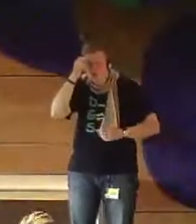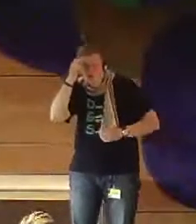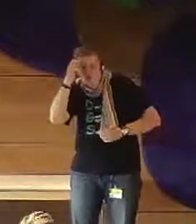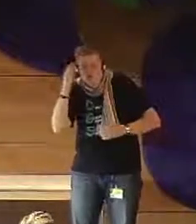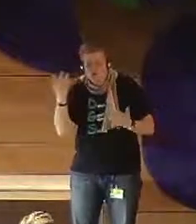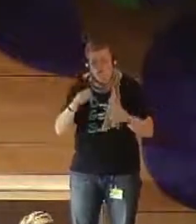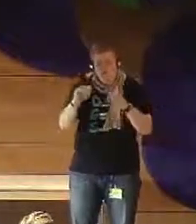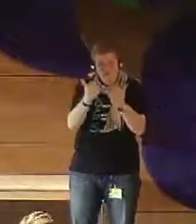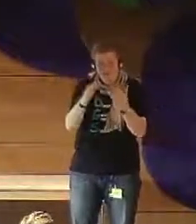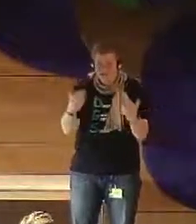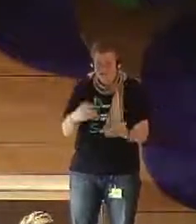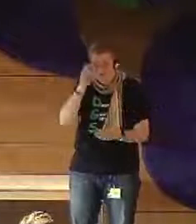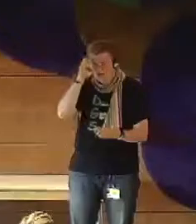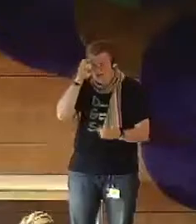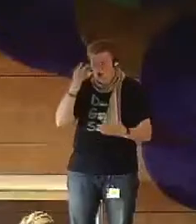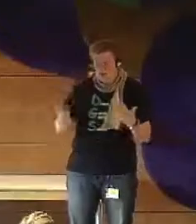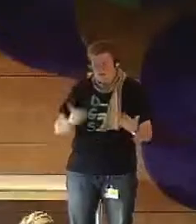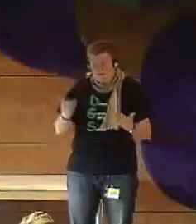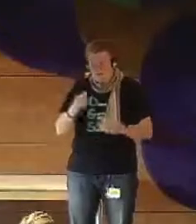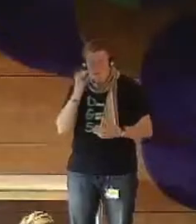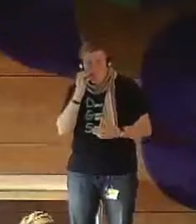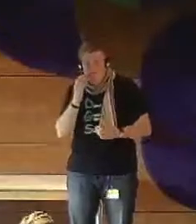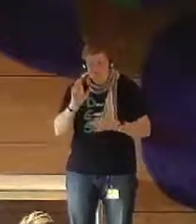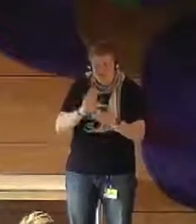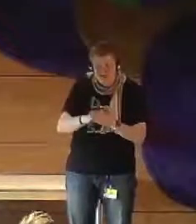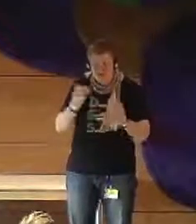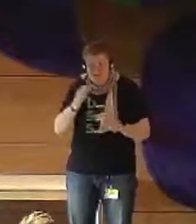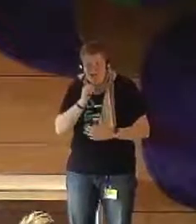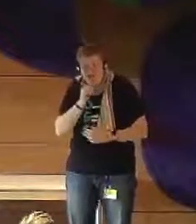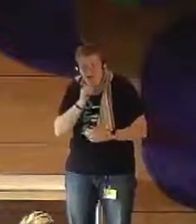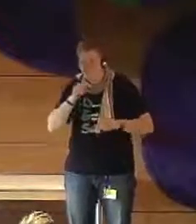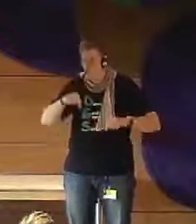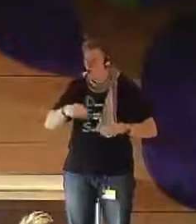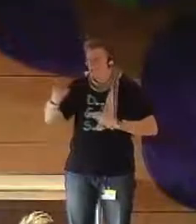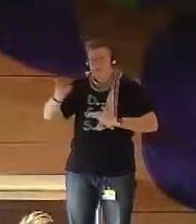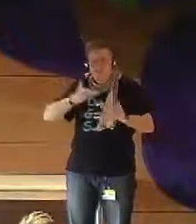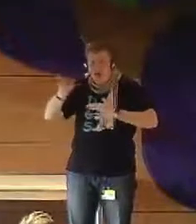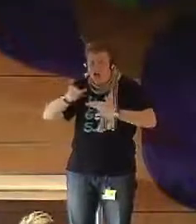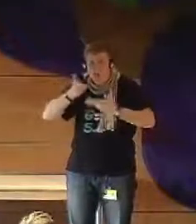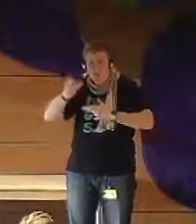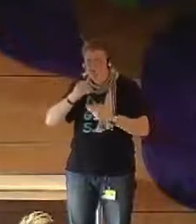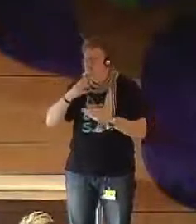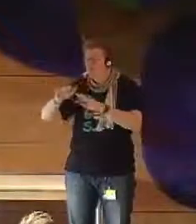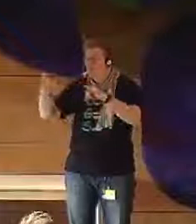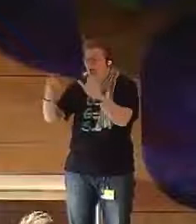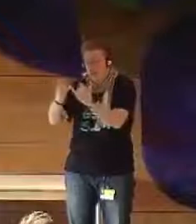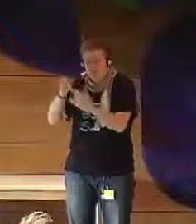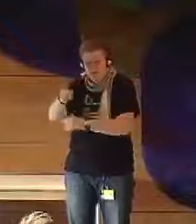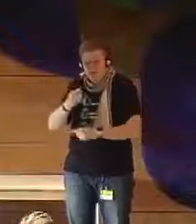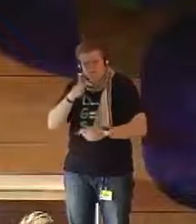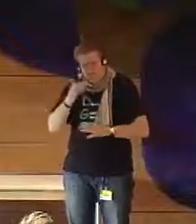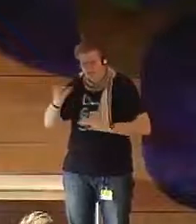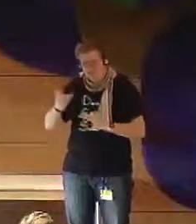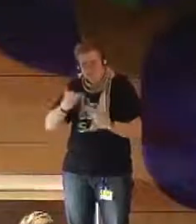I've spoken to a lot of people today who have children who have some challenging behavior. Sometimes they have inappropriate